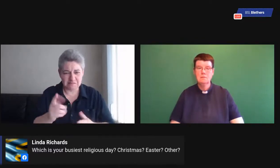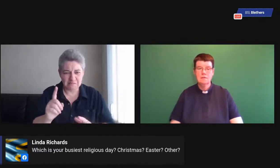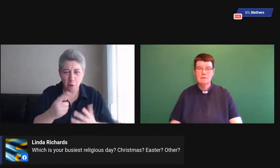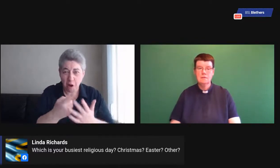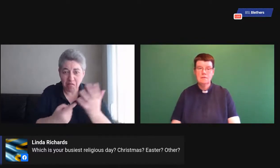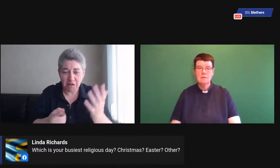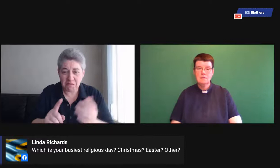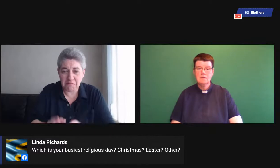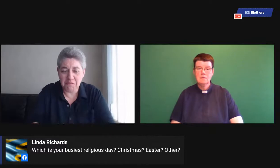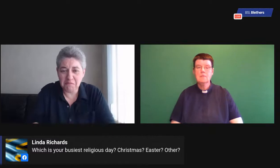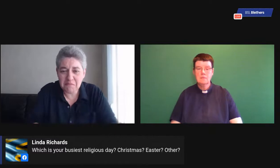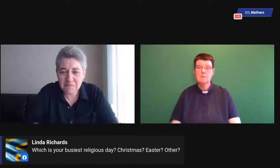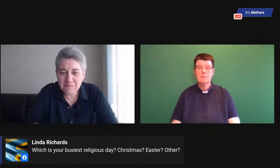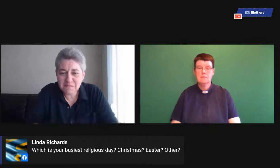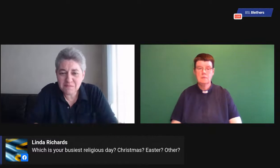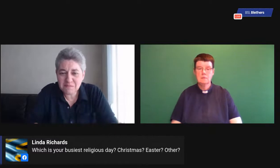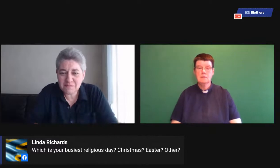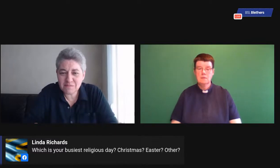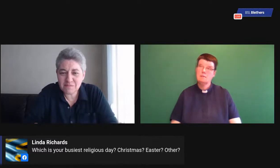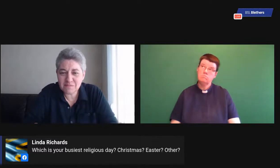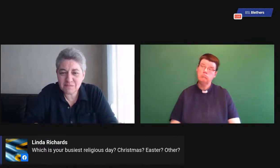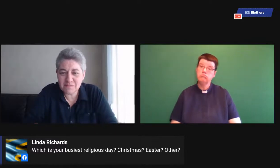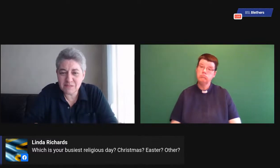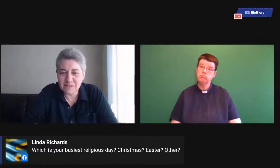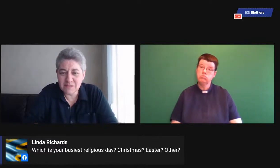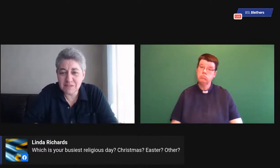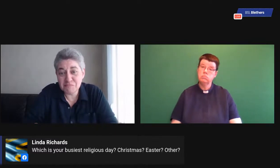Christmas, Easter, or is it something else?